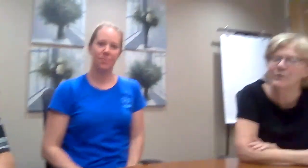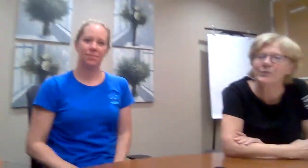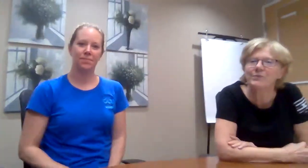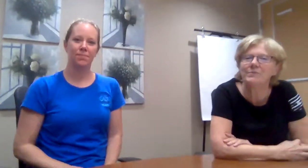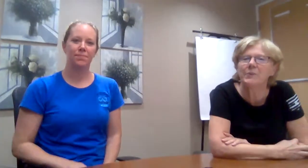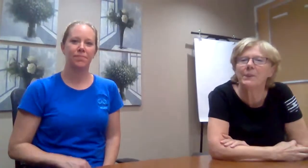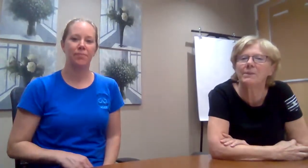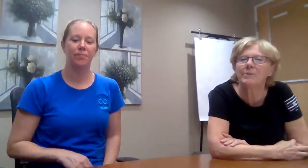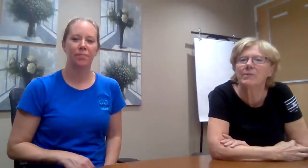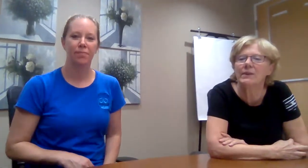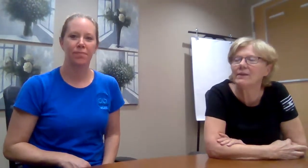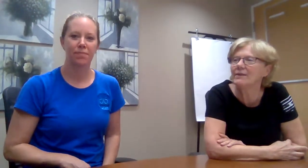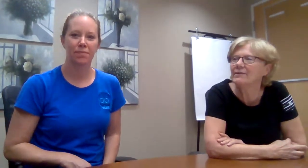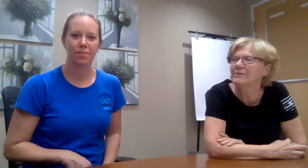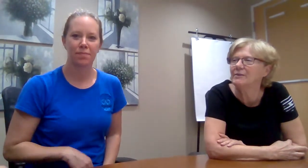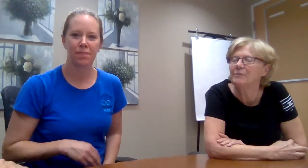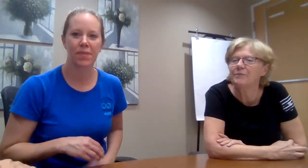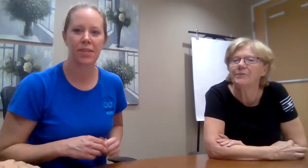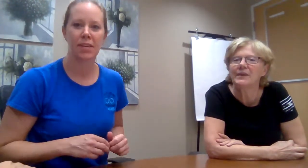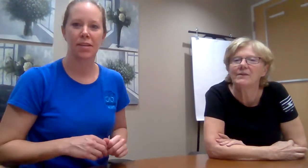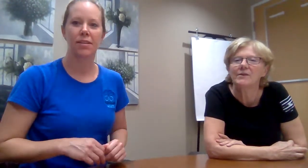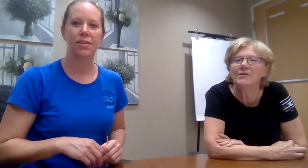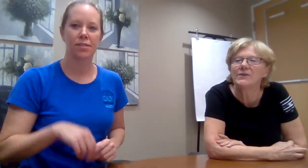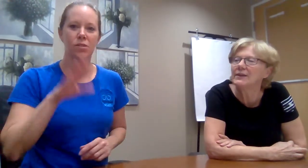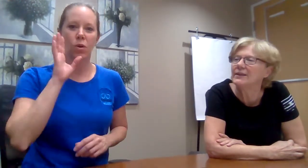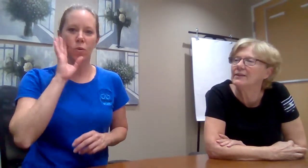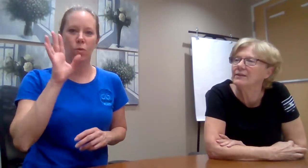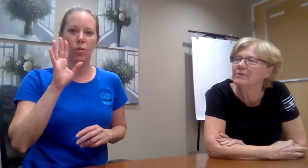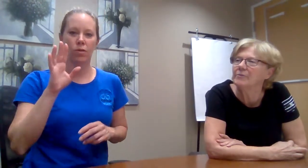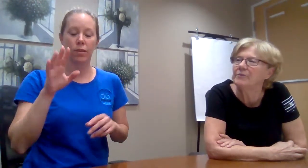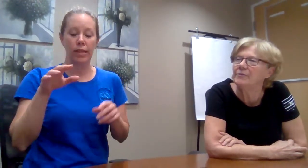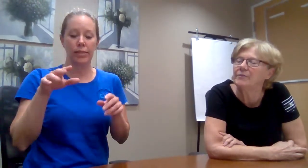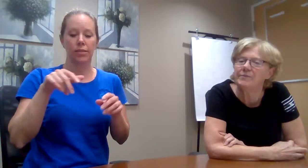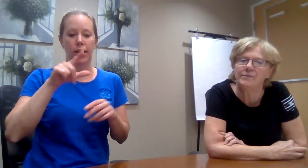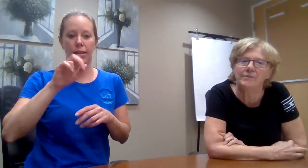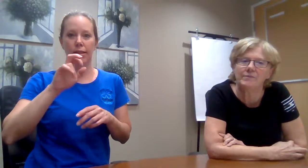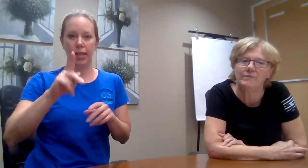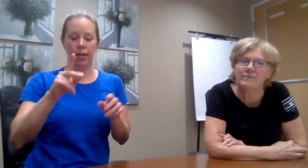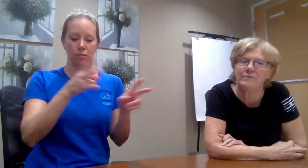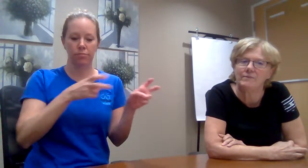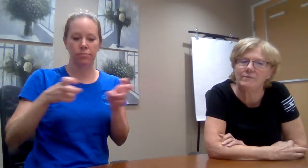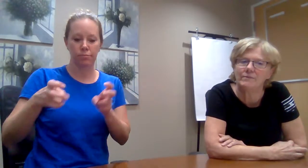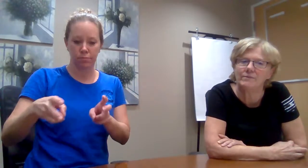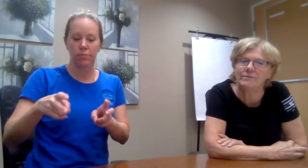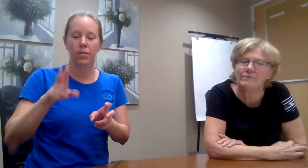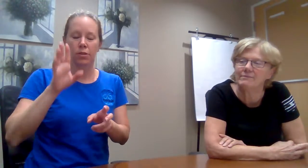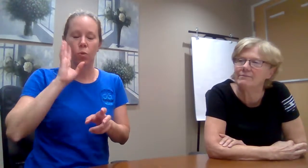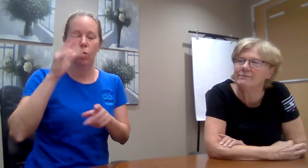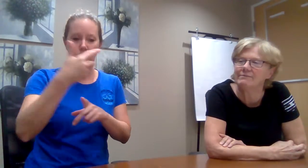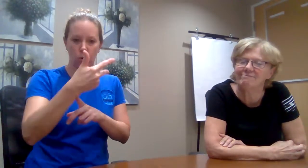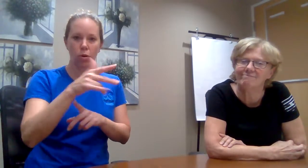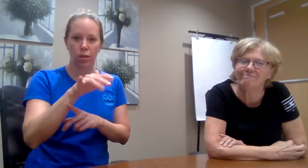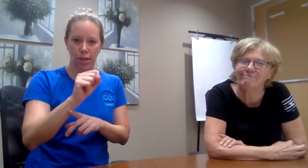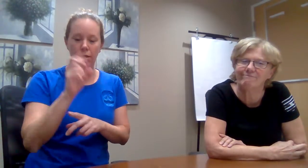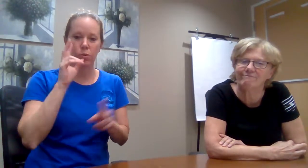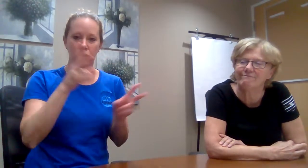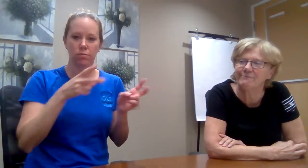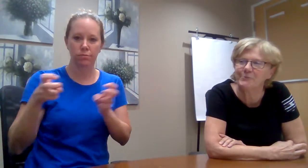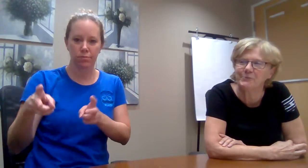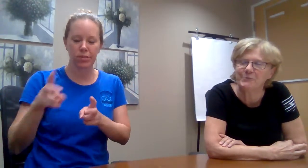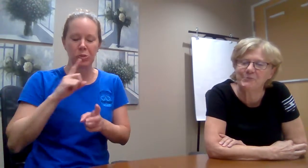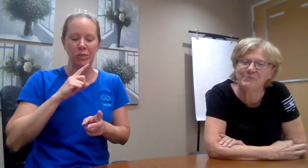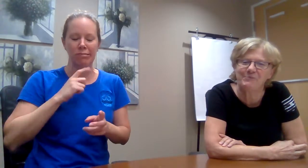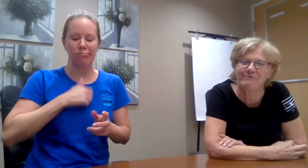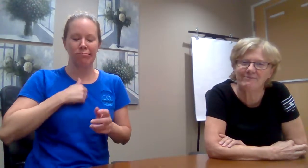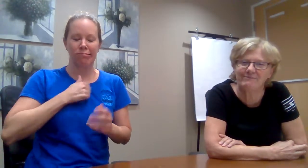Yes, we will post the link. We will post the link for the recorded version of this, minus all the